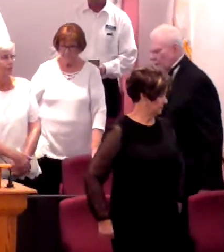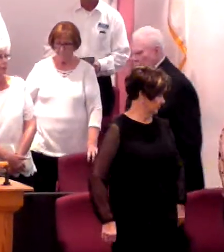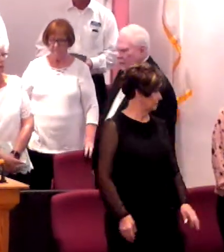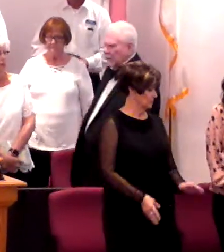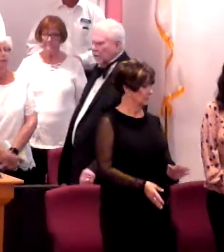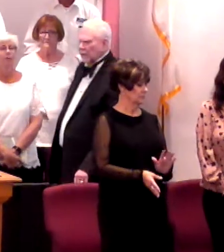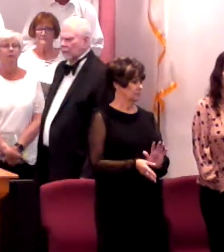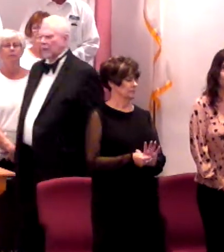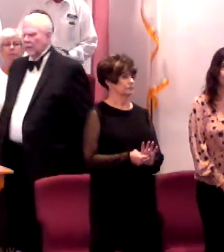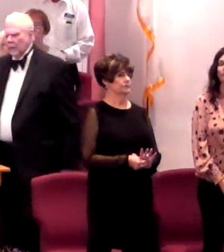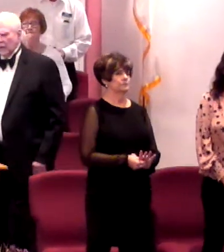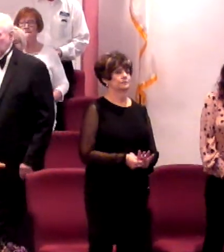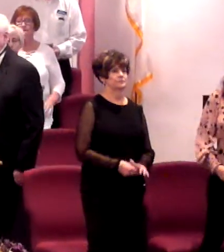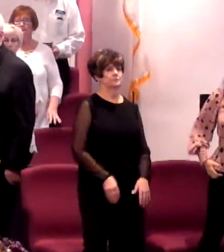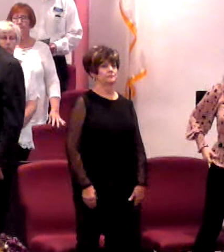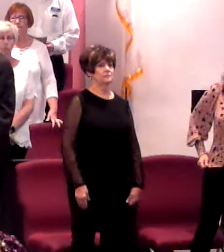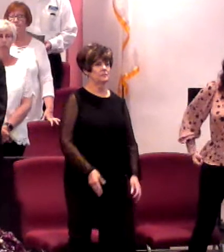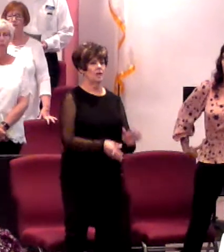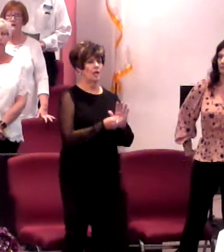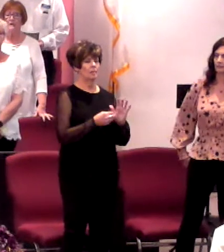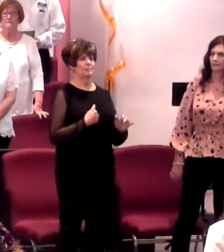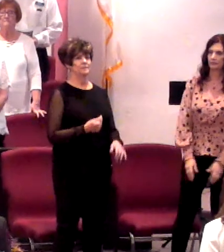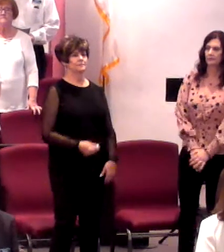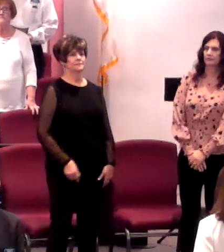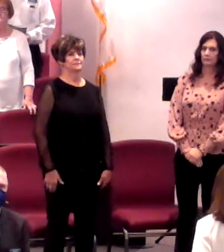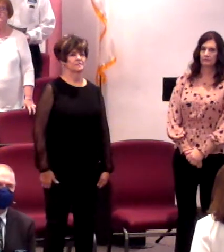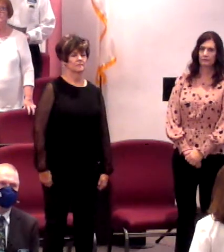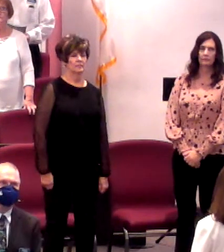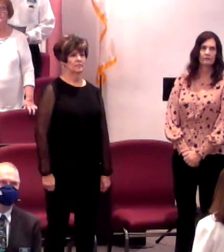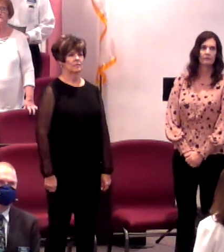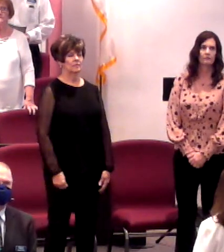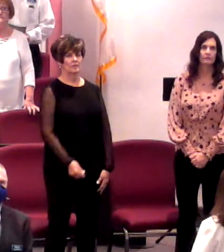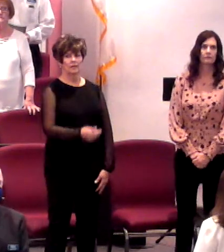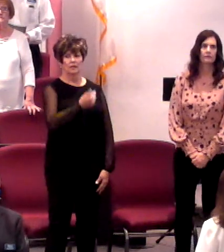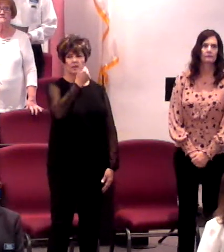You come and share with Pastor Gary what's going on in your life.